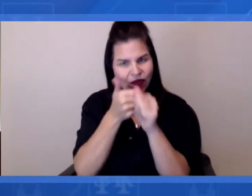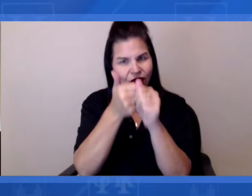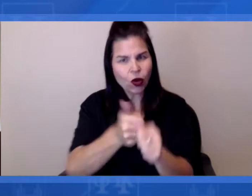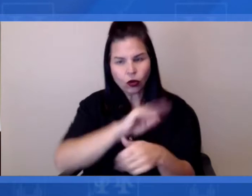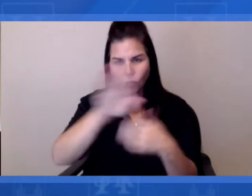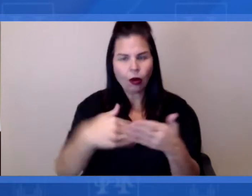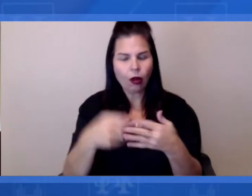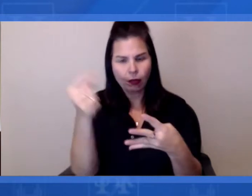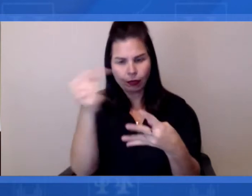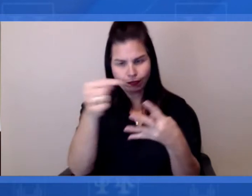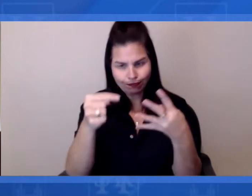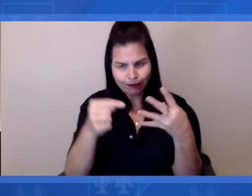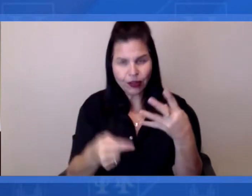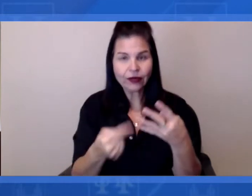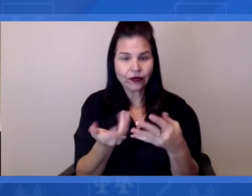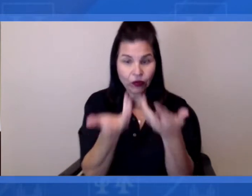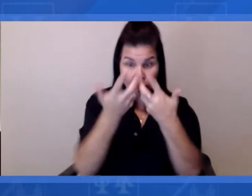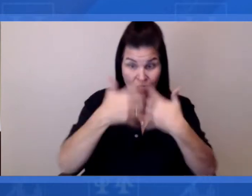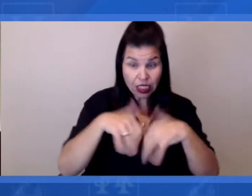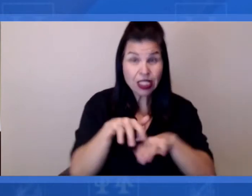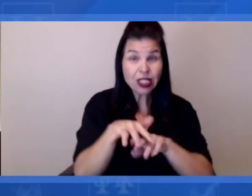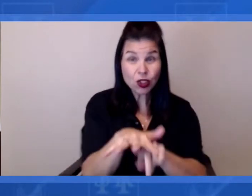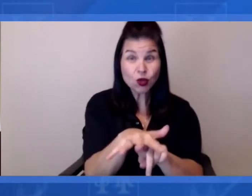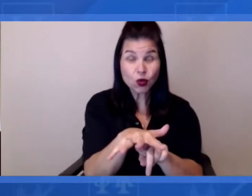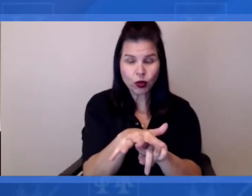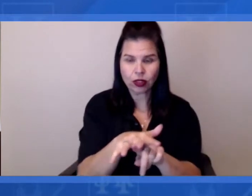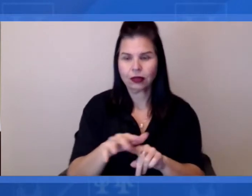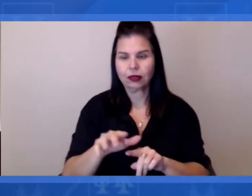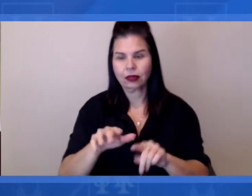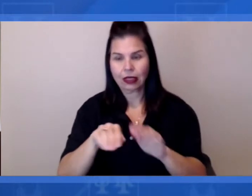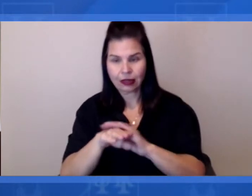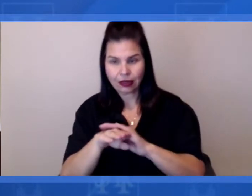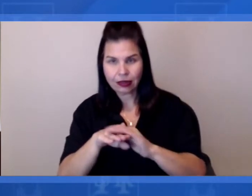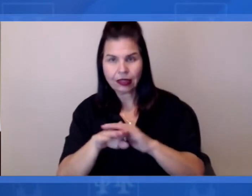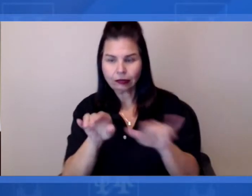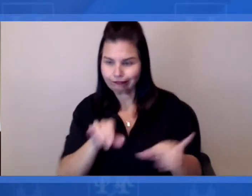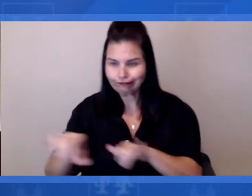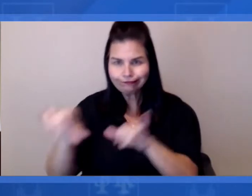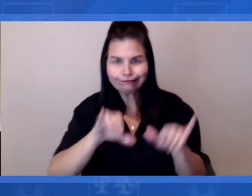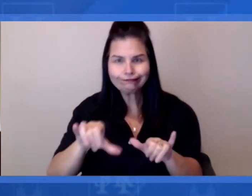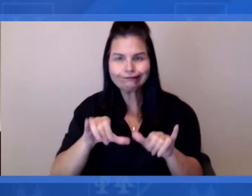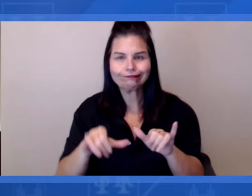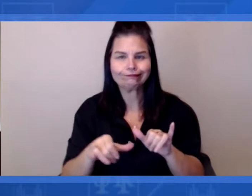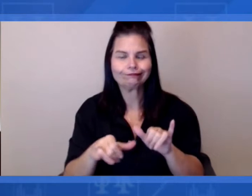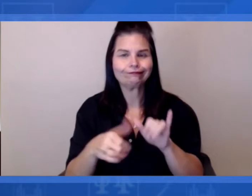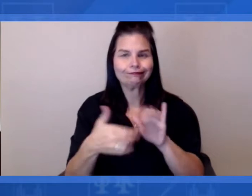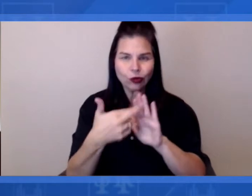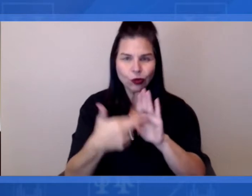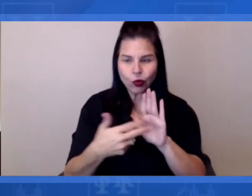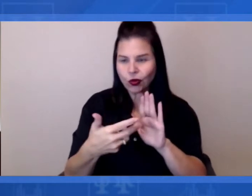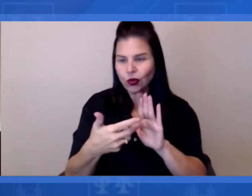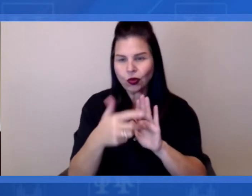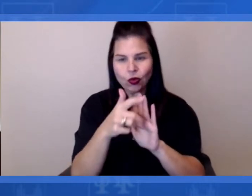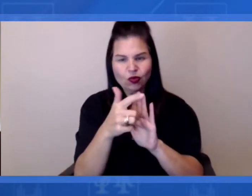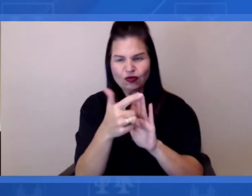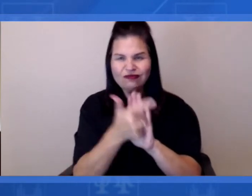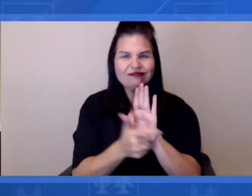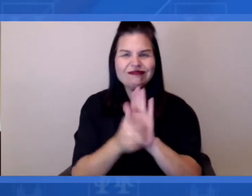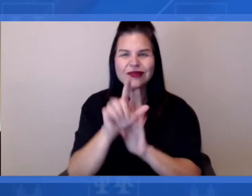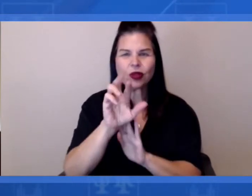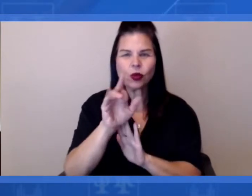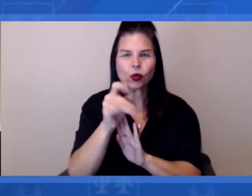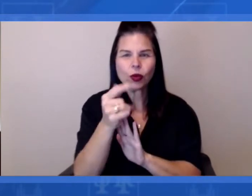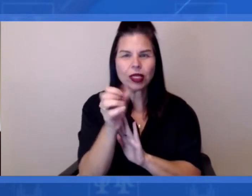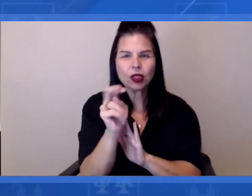sections of the Integrated Accessibility Standards regulation selected for review for